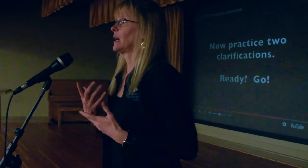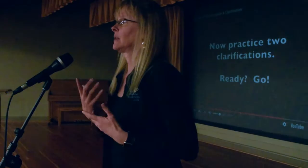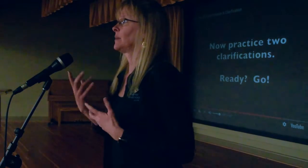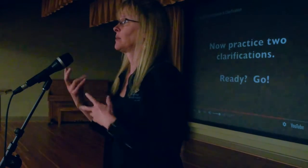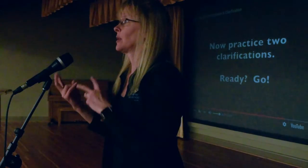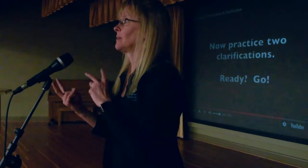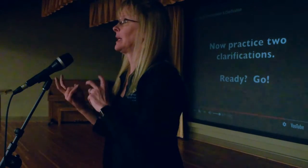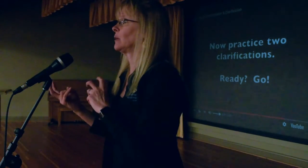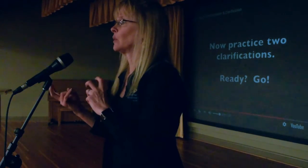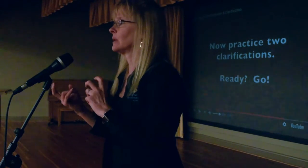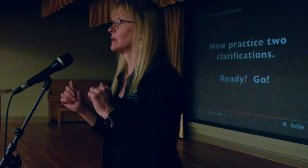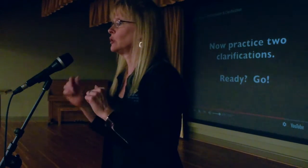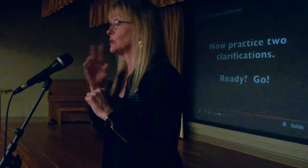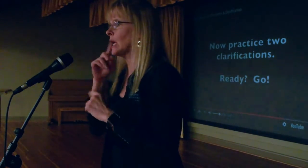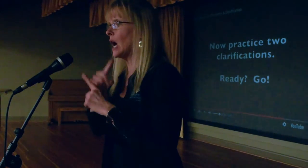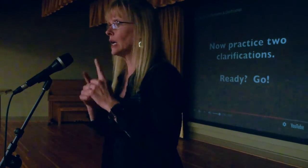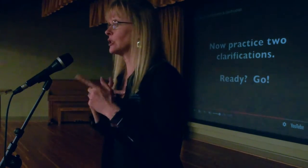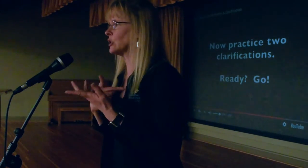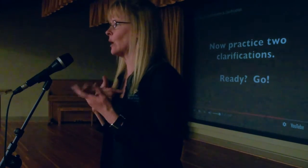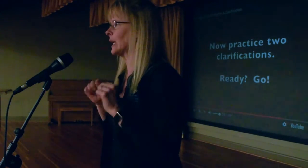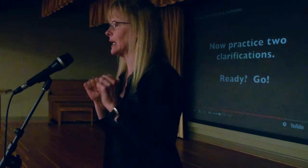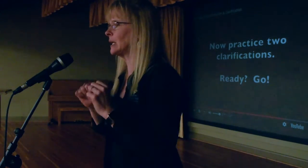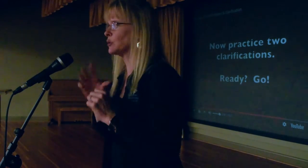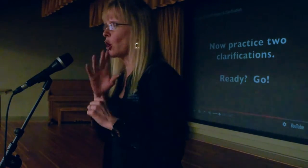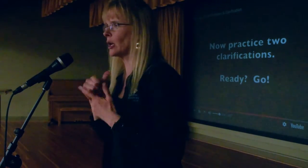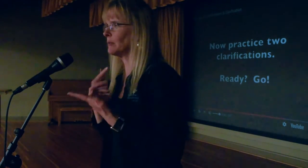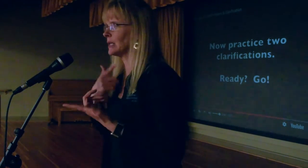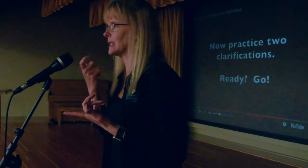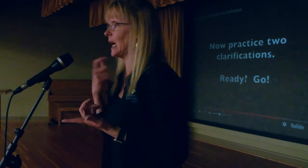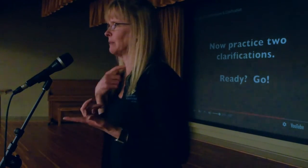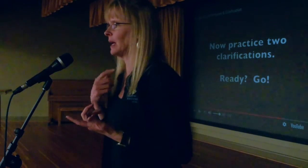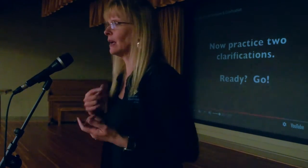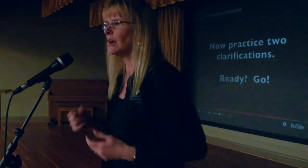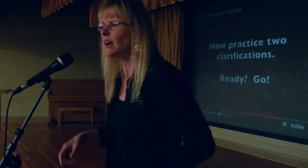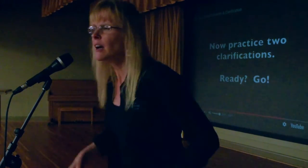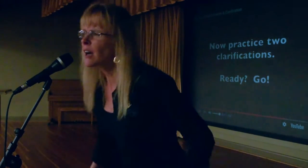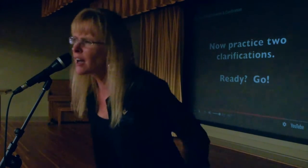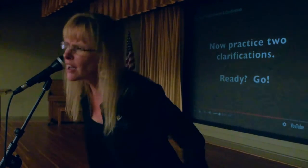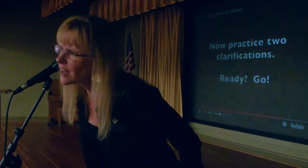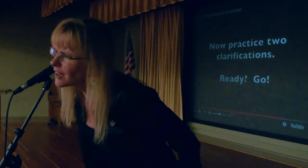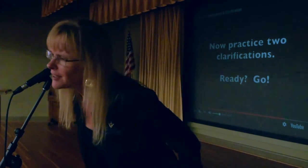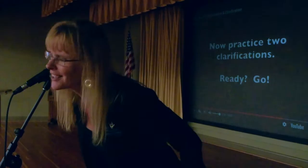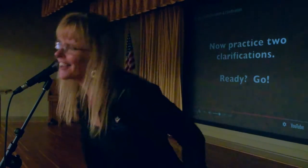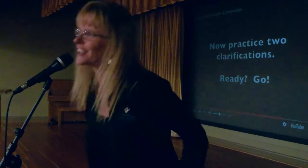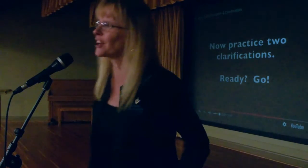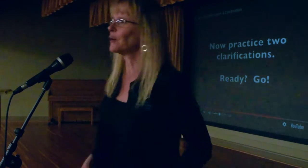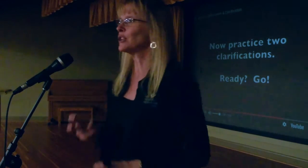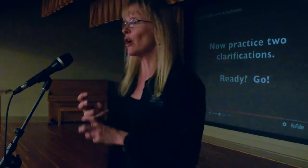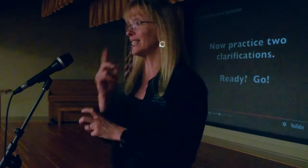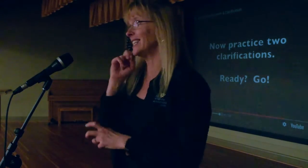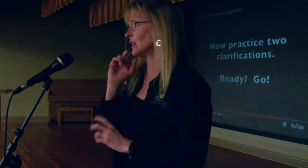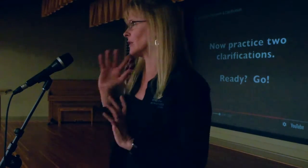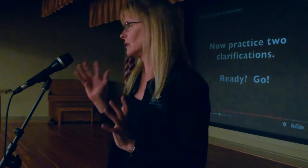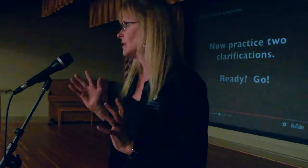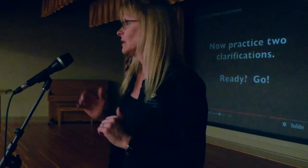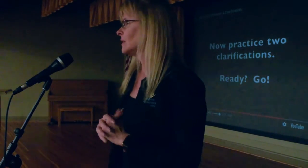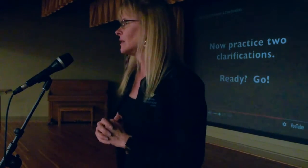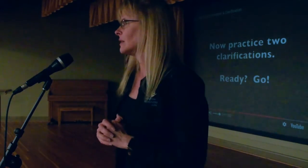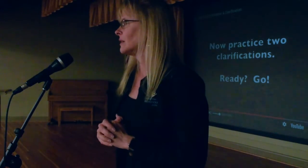the people I'm eating with knew sign just so I can keep talking, because I'm like, huh? You know, it's hard to hear.